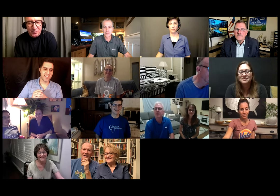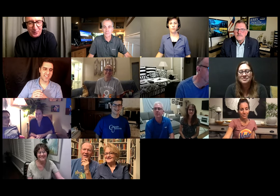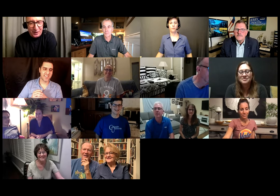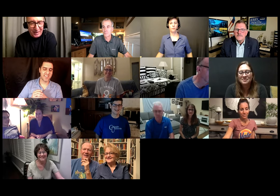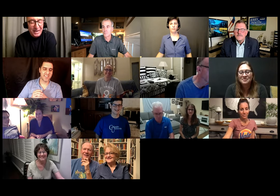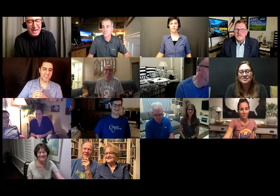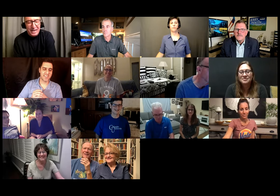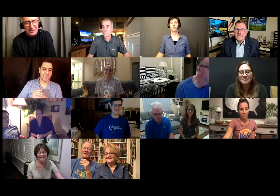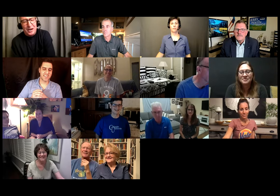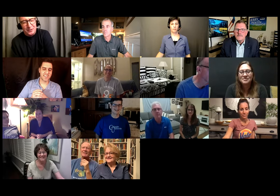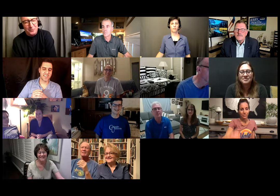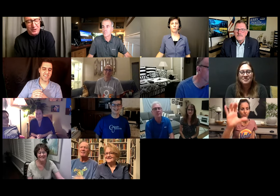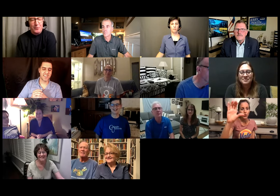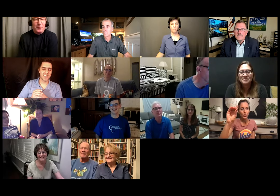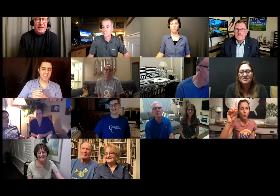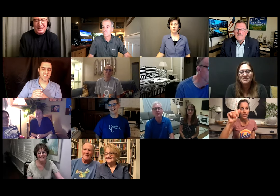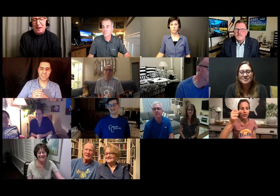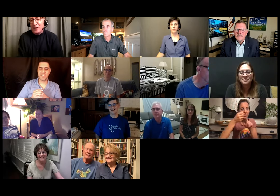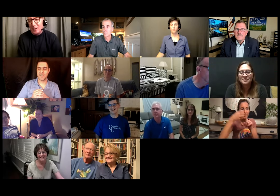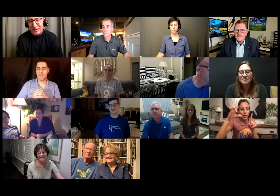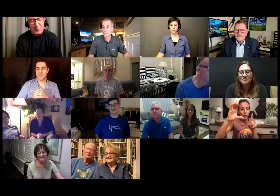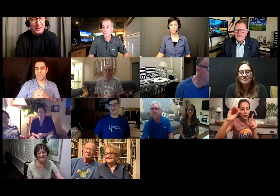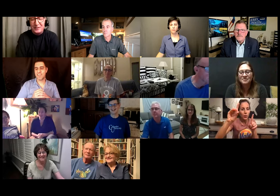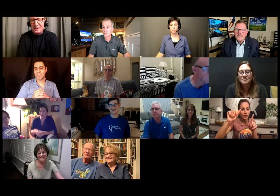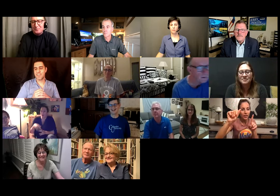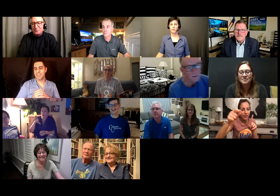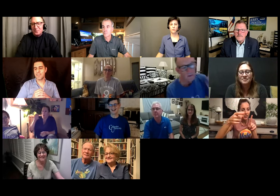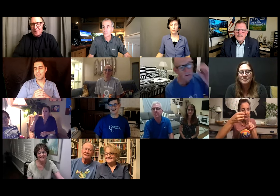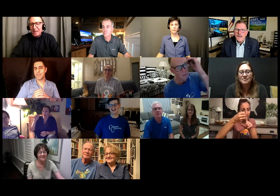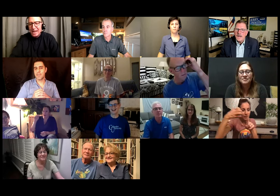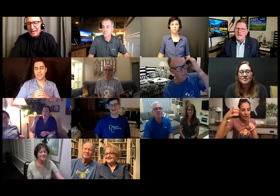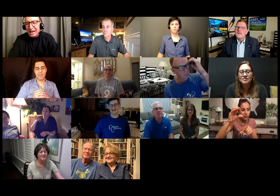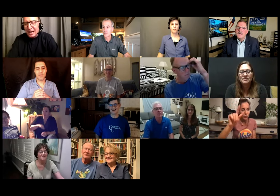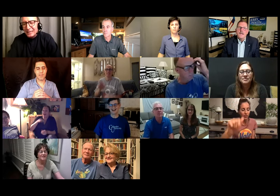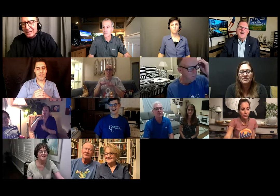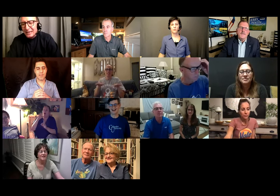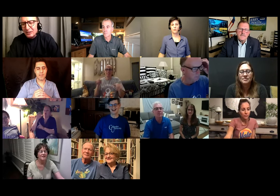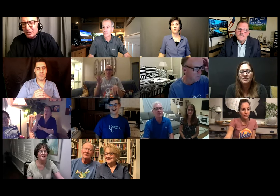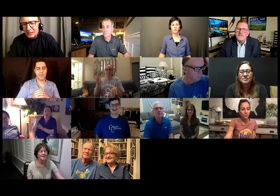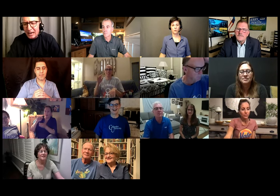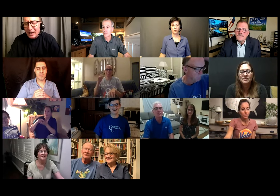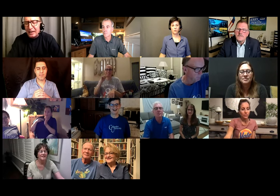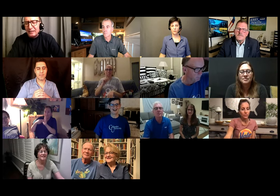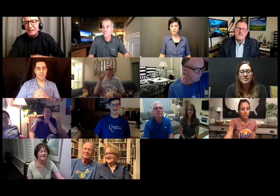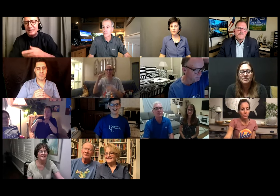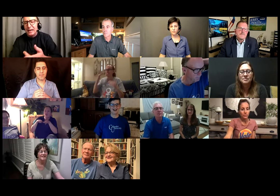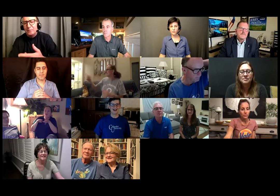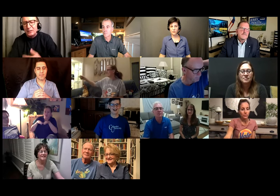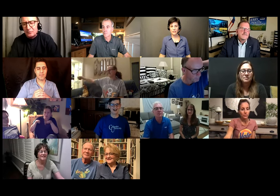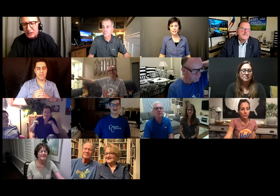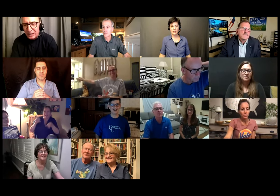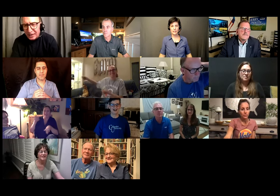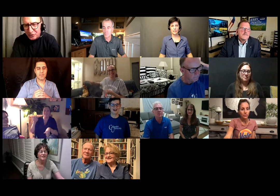in this community as a child who grew up in a deaf family in Pleasanton. Yeah, it's in,